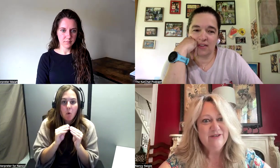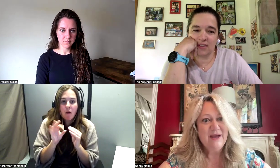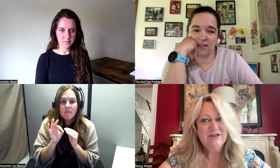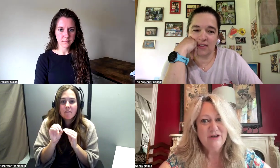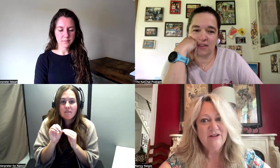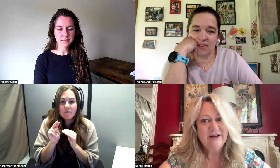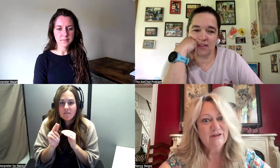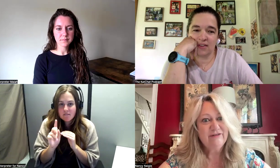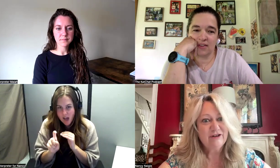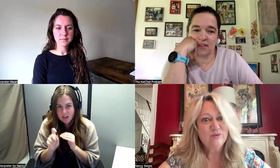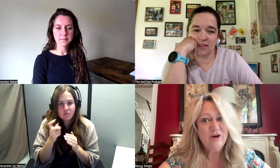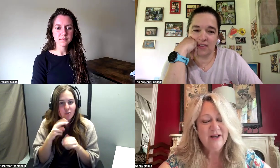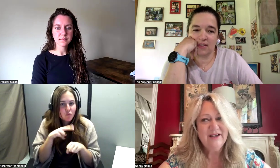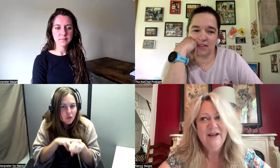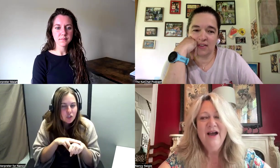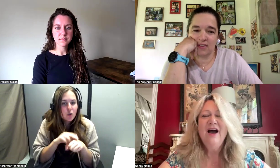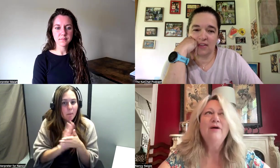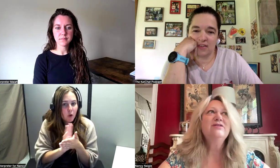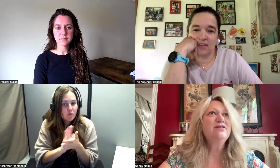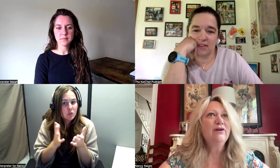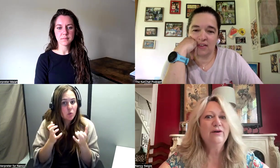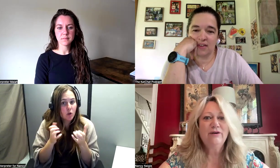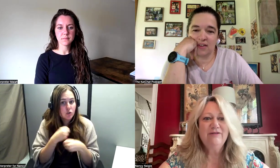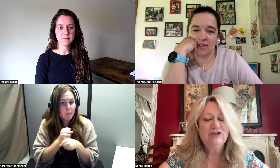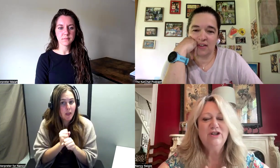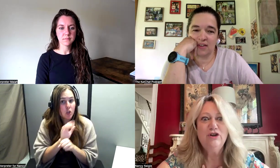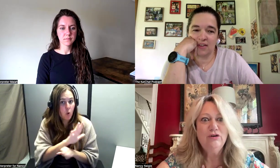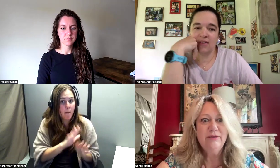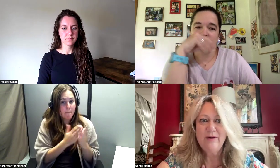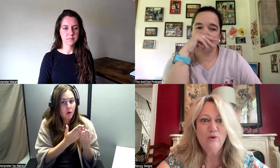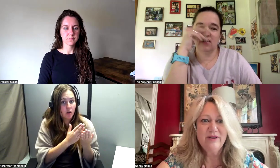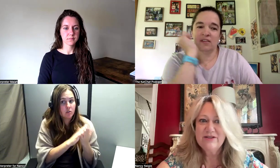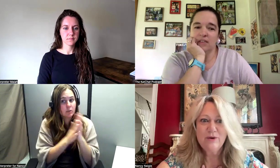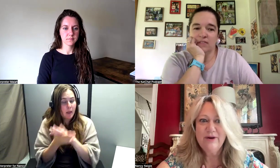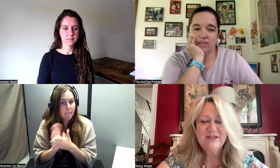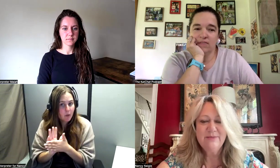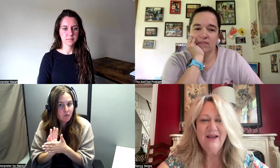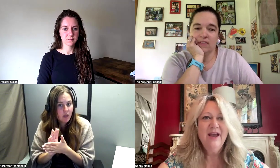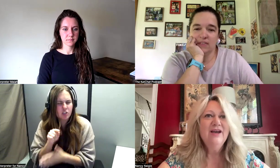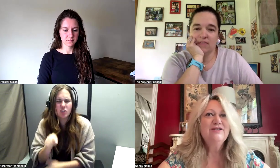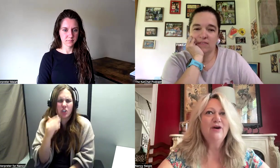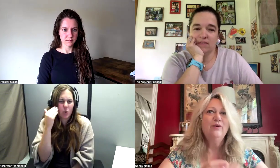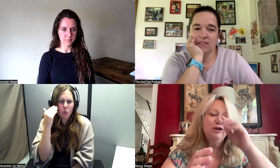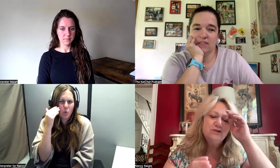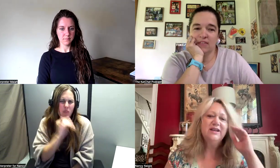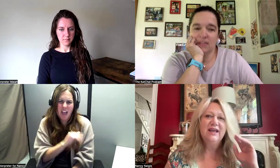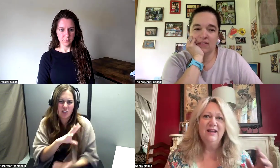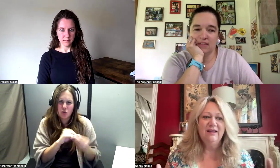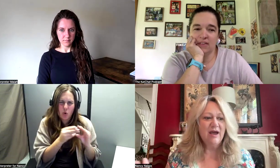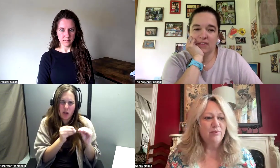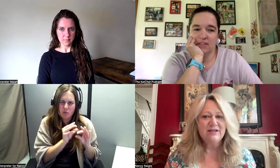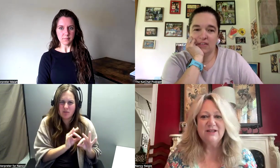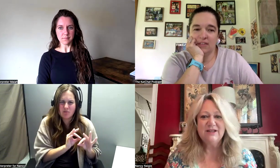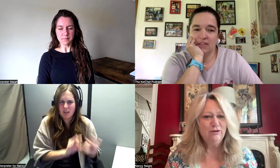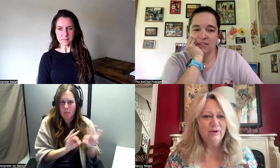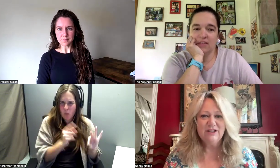would love to make The Shell Collector the first one. I was so grateful. And she knew how important that story was to me. So usually in